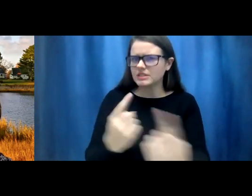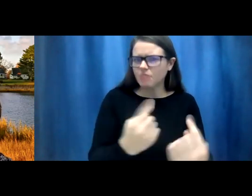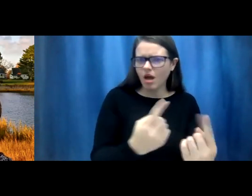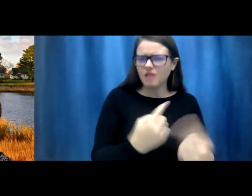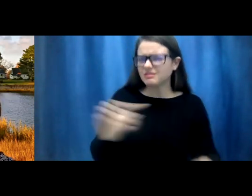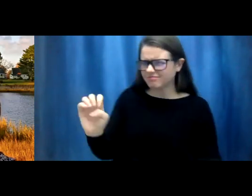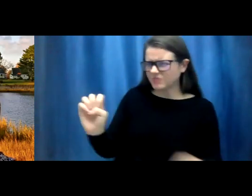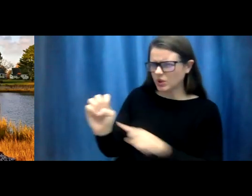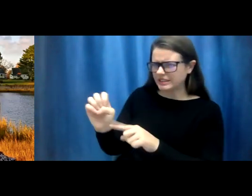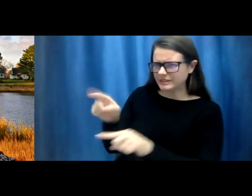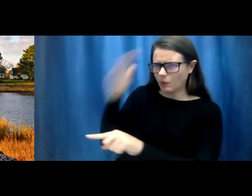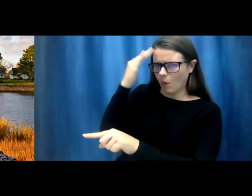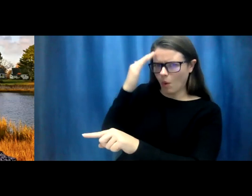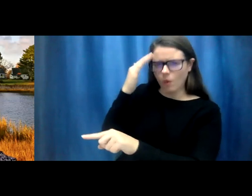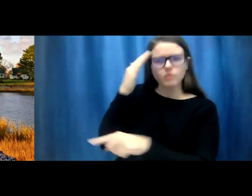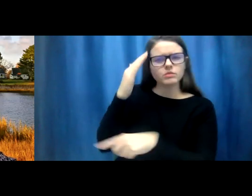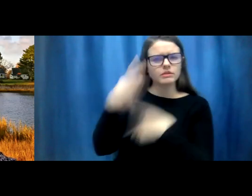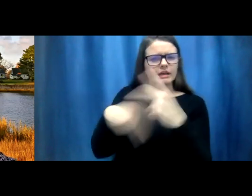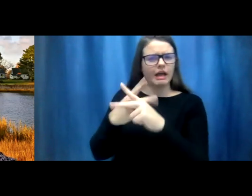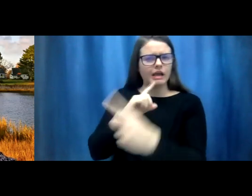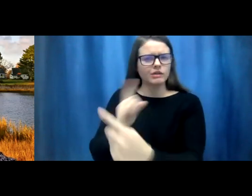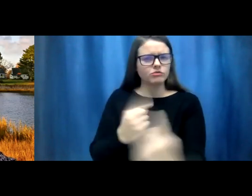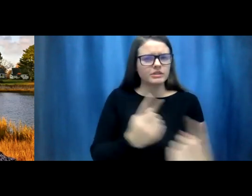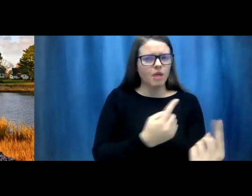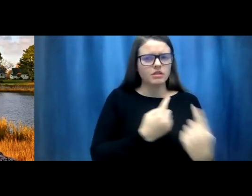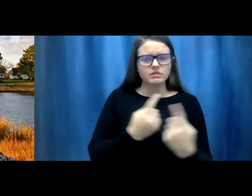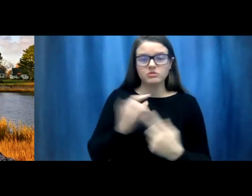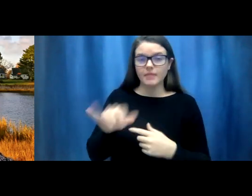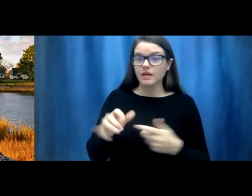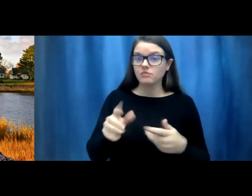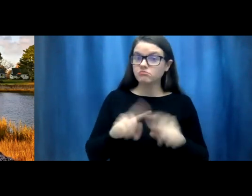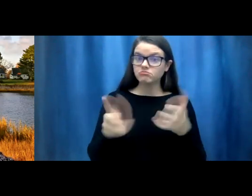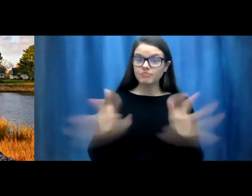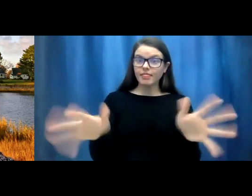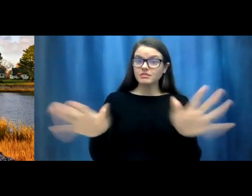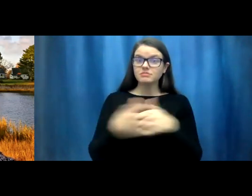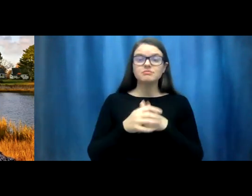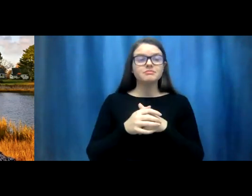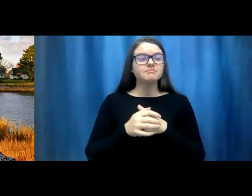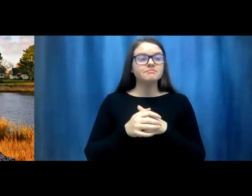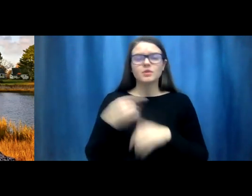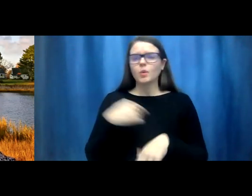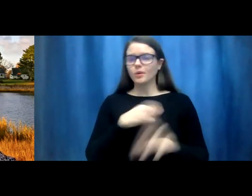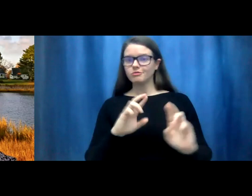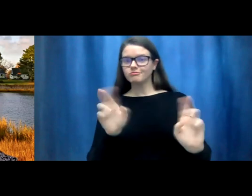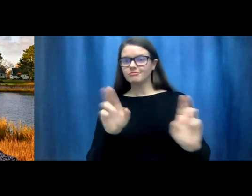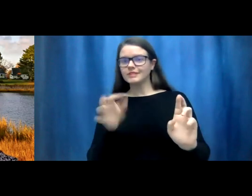knows what kind of response we've gotten. But that was it. And we're prepared to meet again